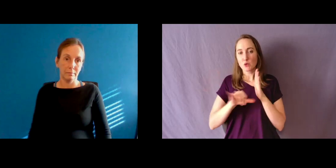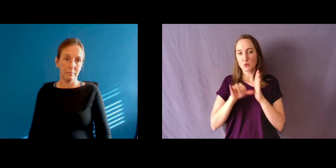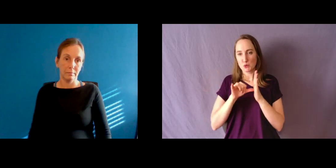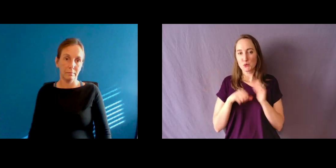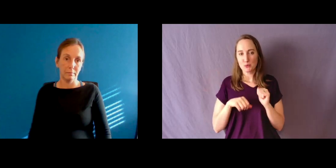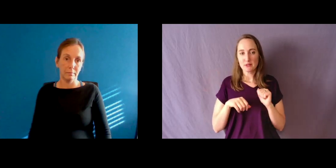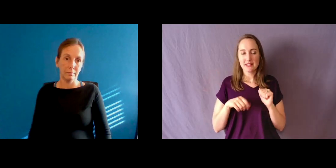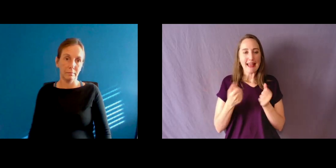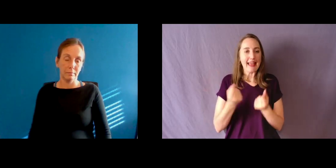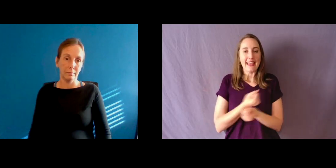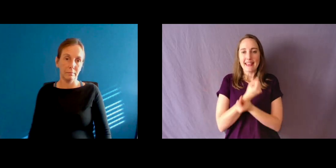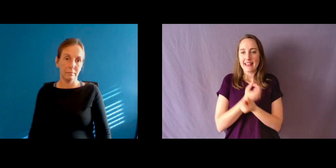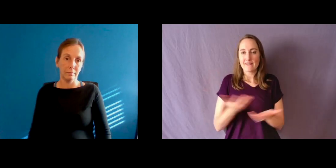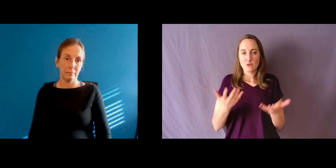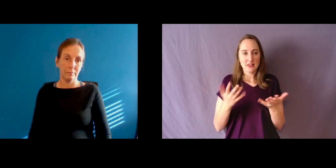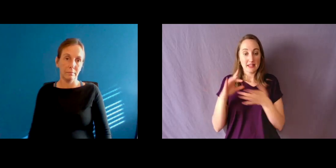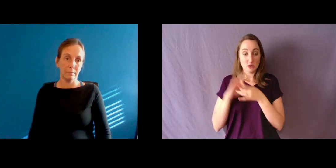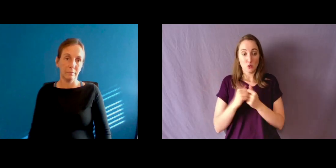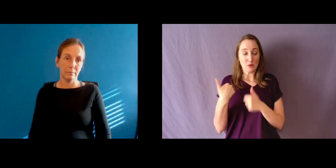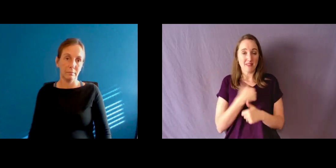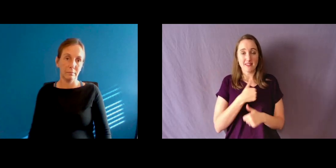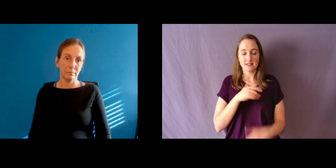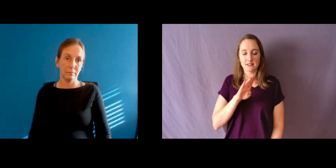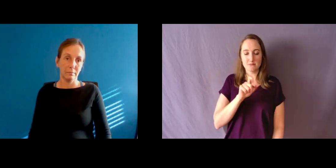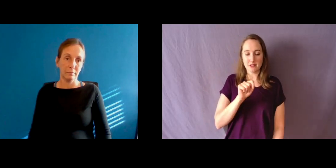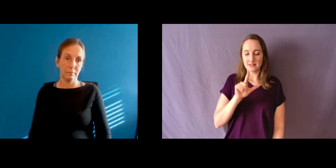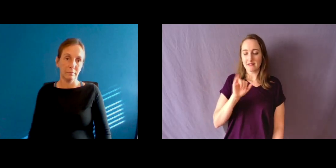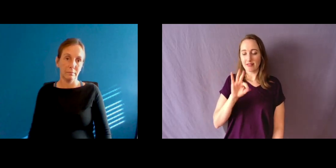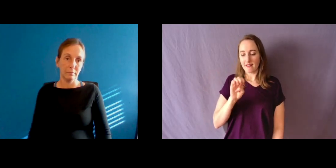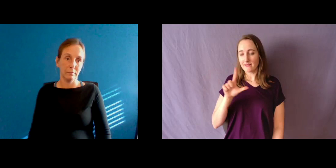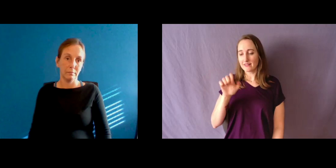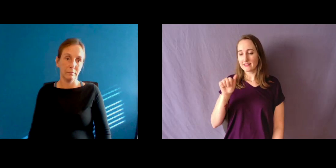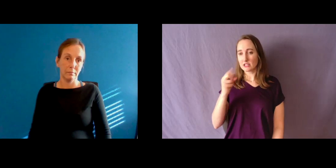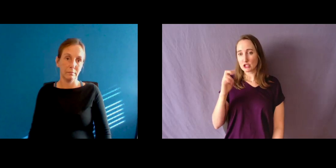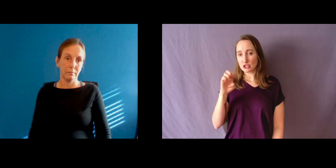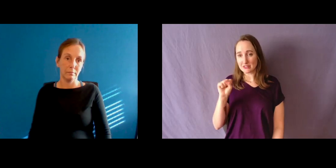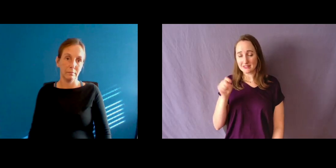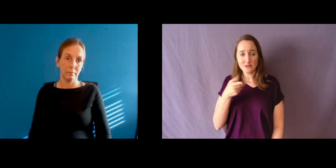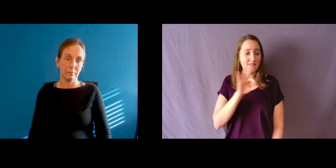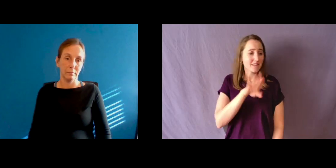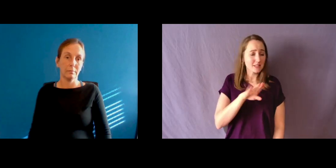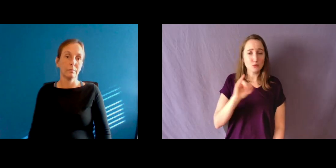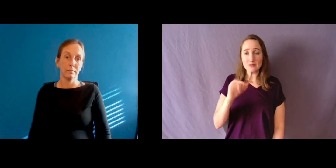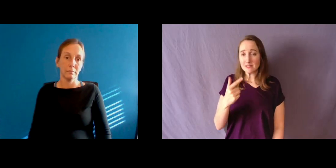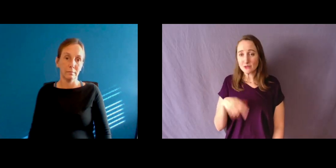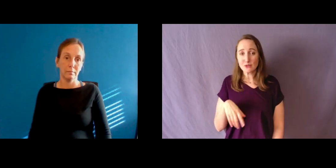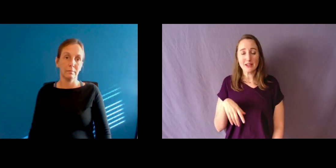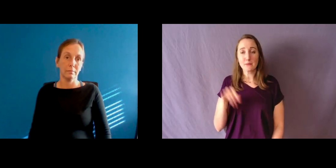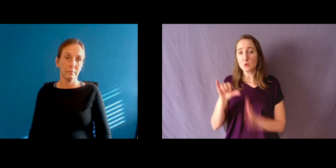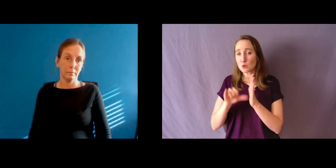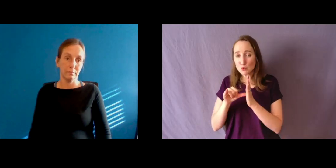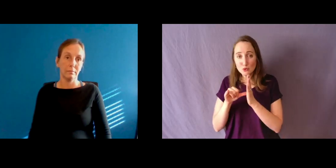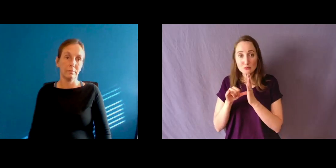YouTube. Everything associated with us is just Best Life Leashes. So if you look that up, we're on Facebook, we're on Instagram, we're on